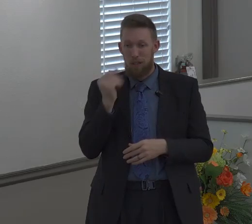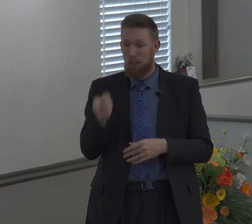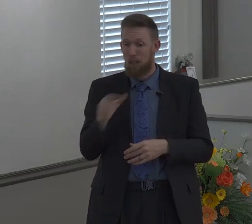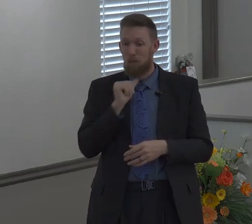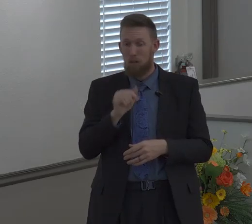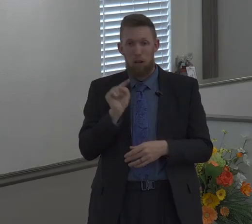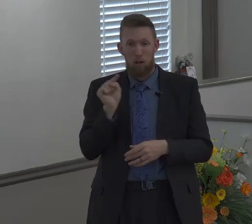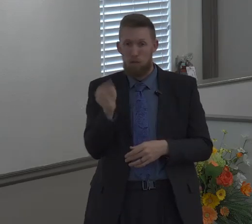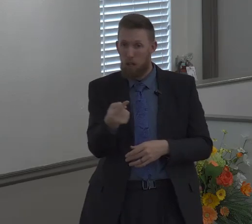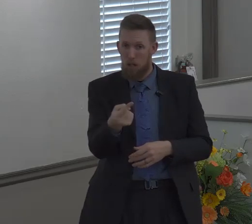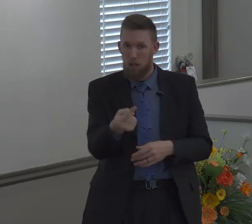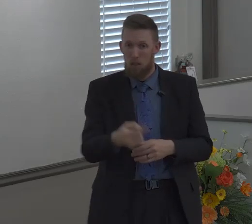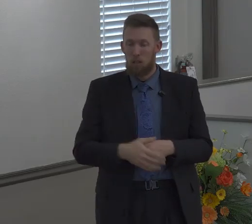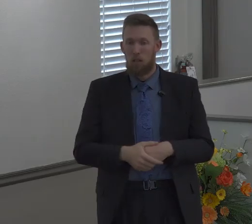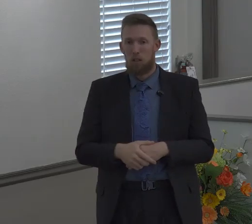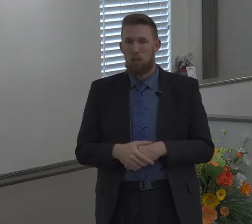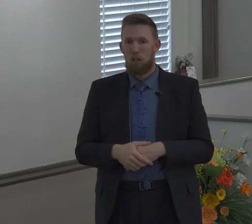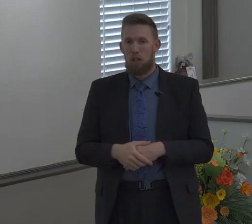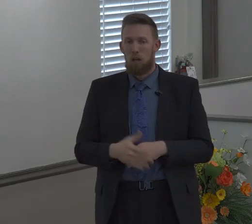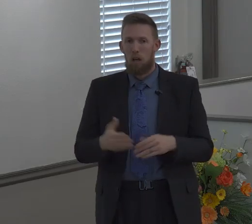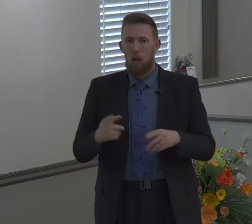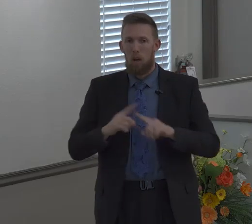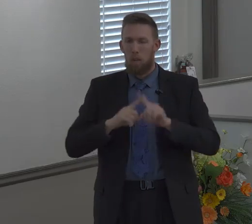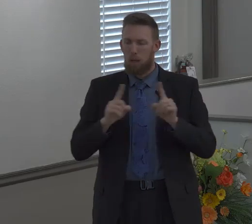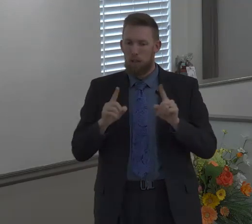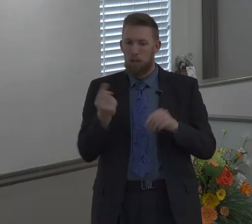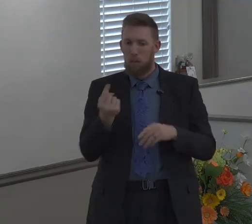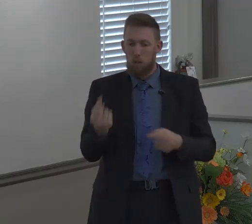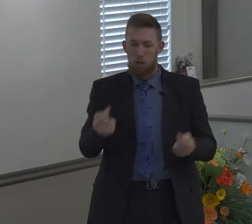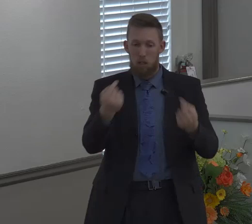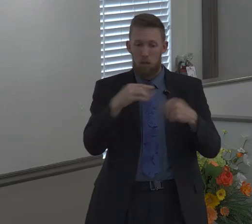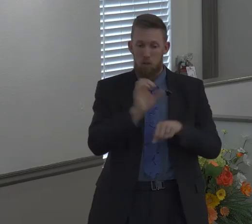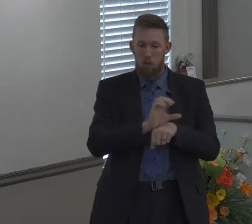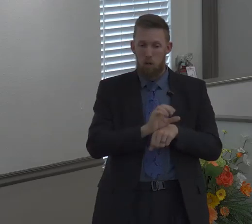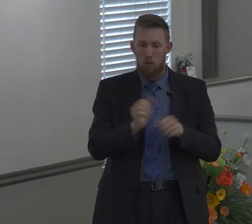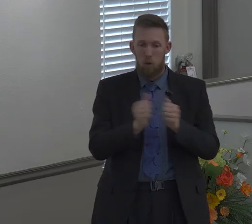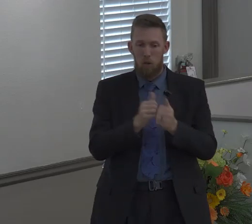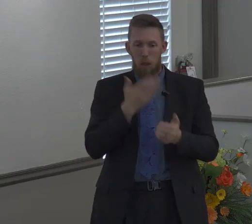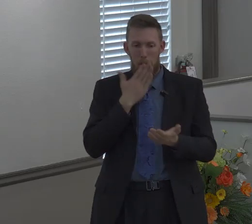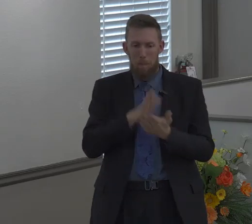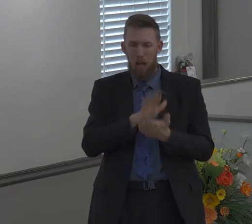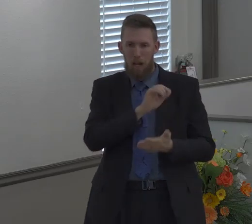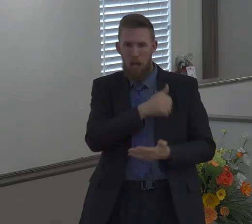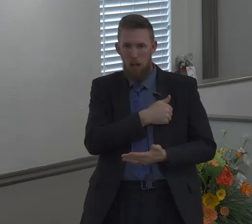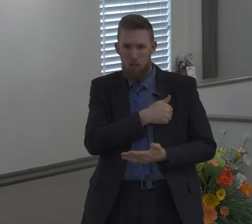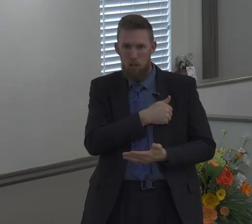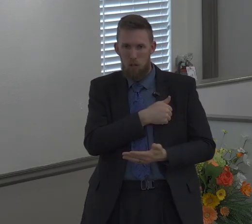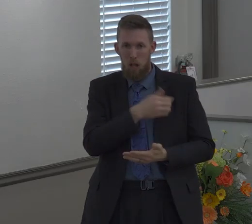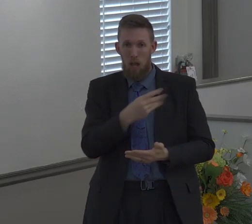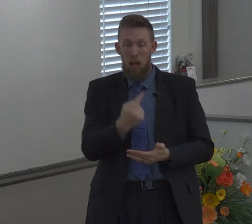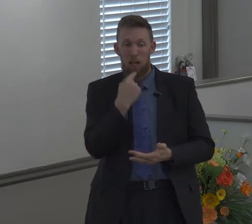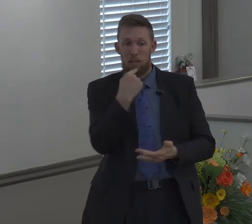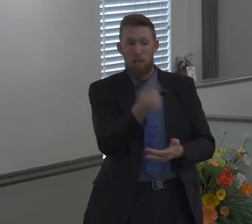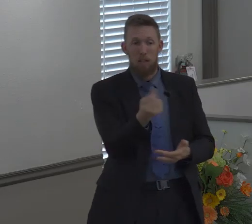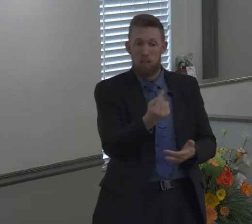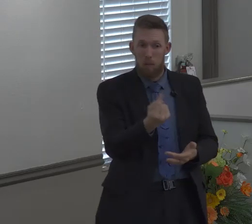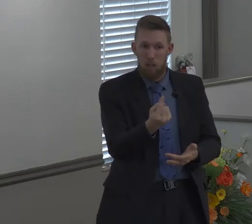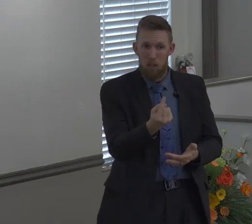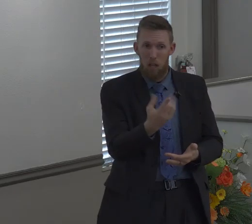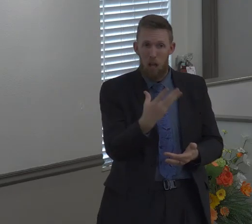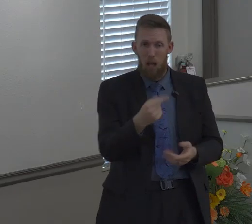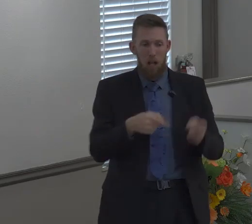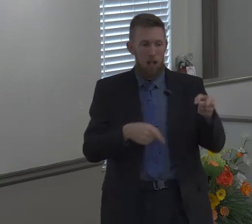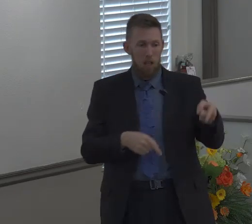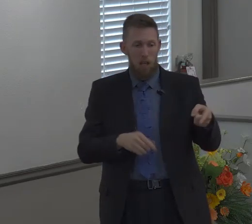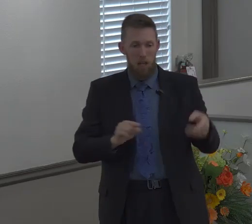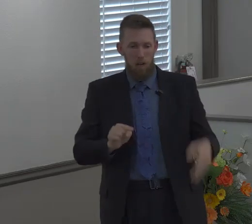so, okay, that's fine. But what happens is we end up doing something or saying something to another